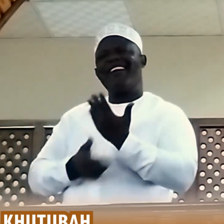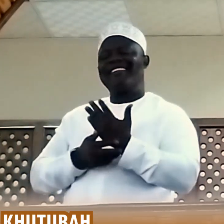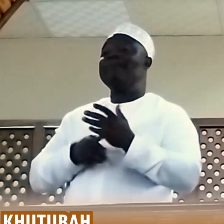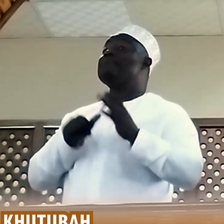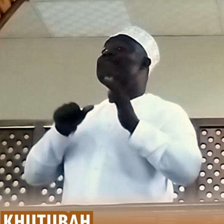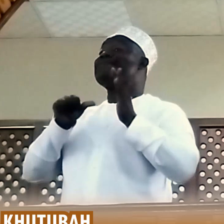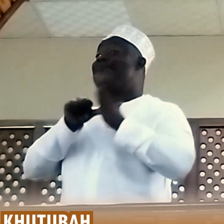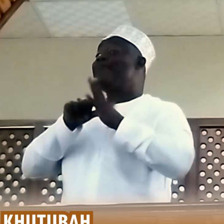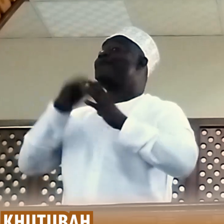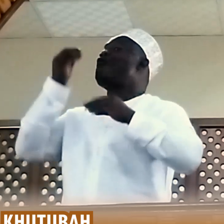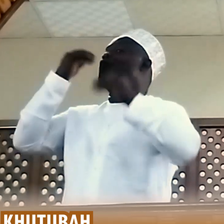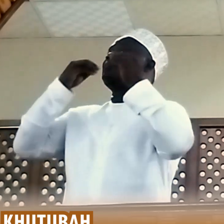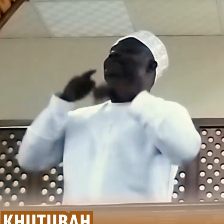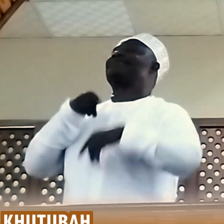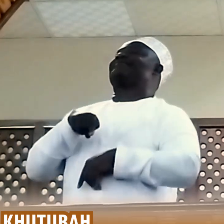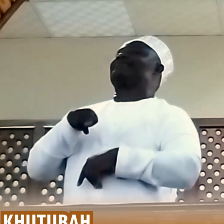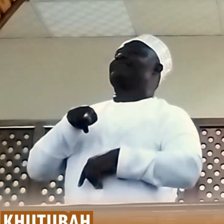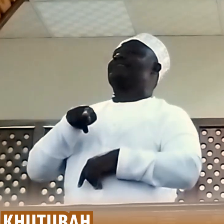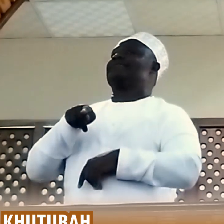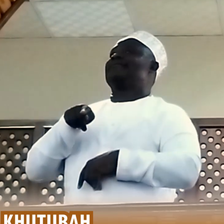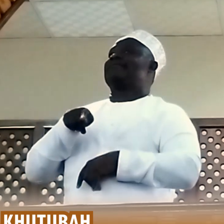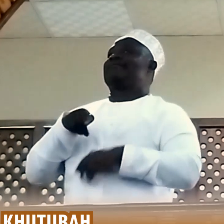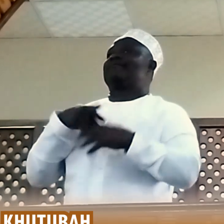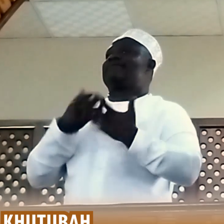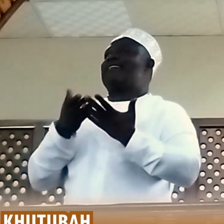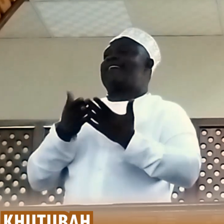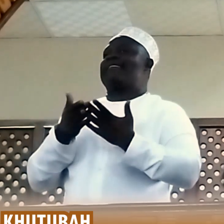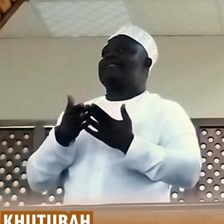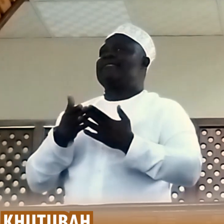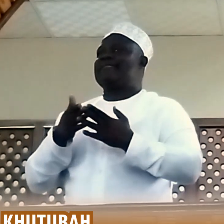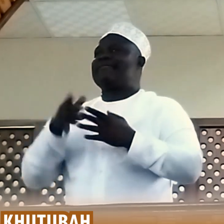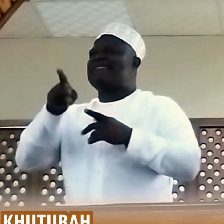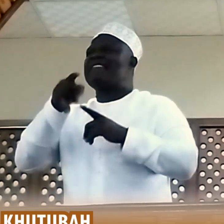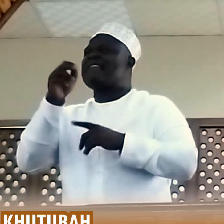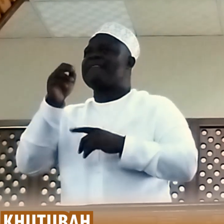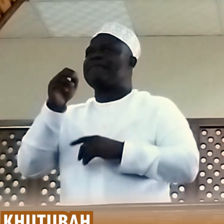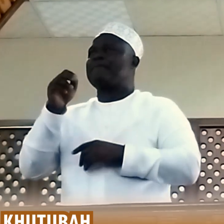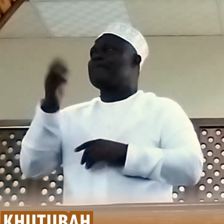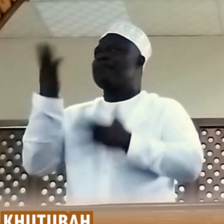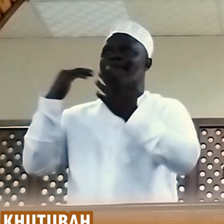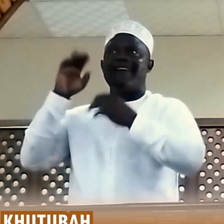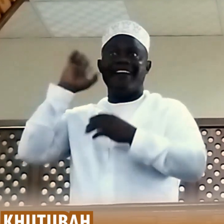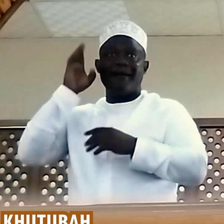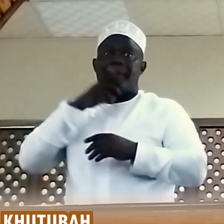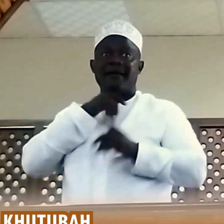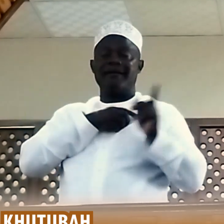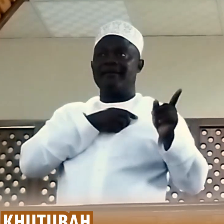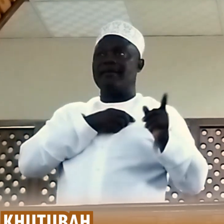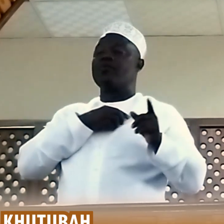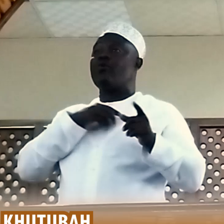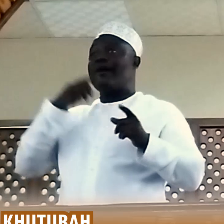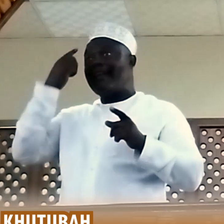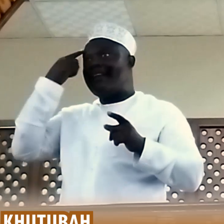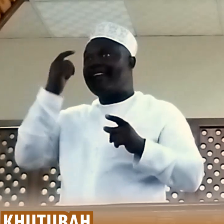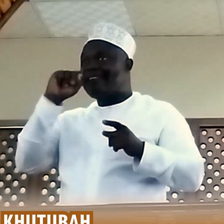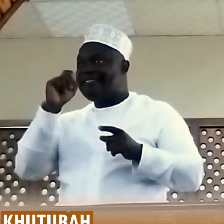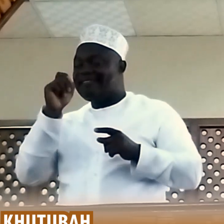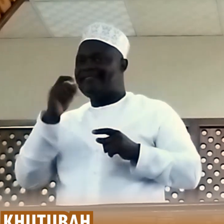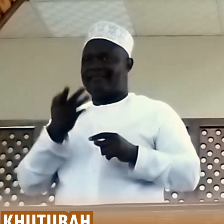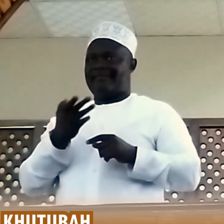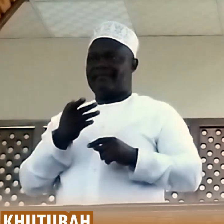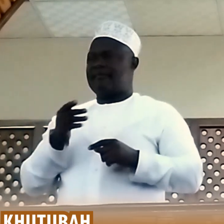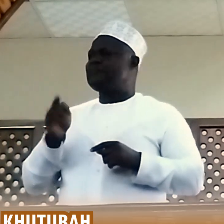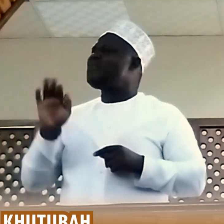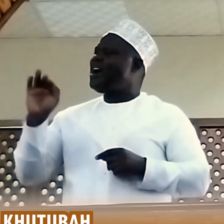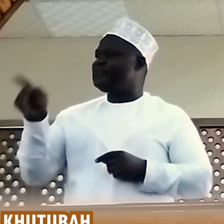nguzi nga nti hadiya waliwo omu gwe nawulira nga asaba peeni nga nti